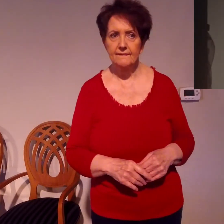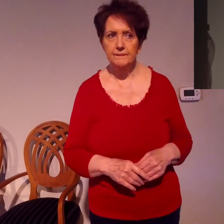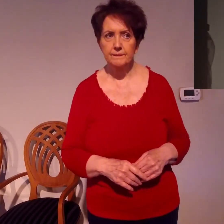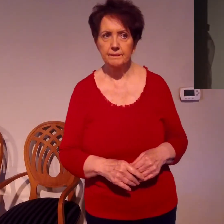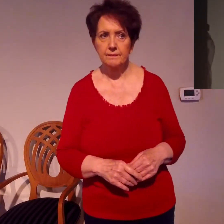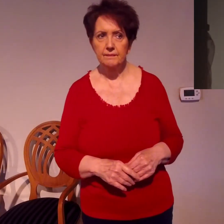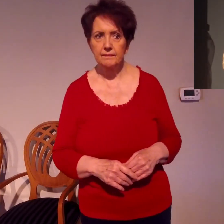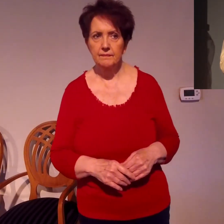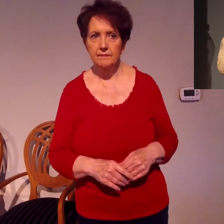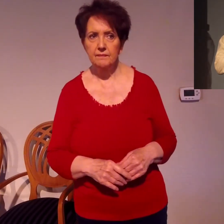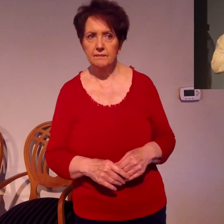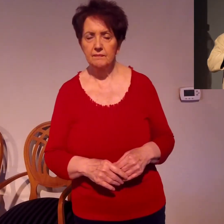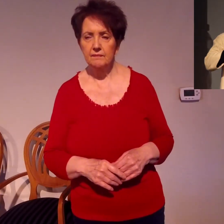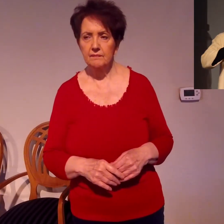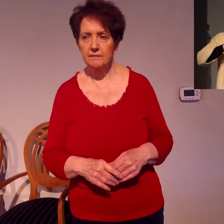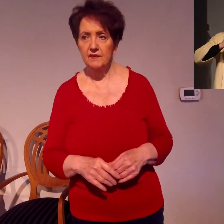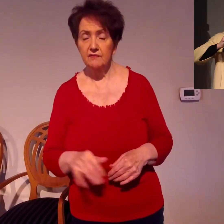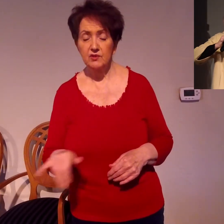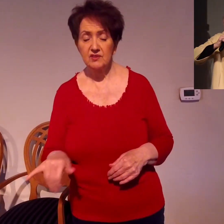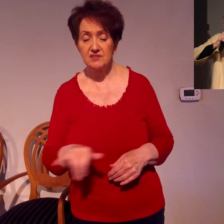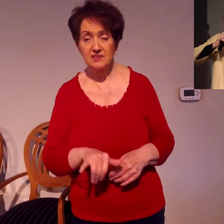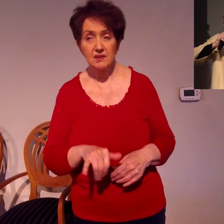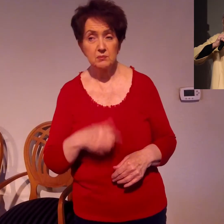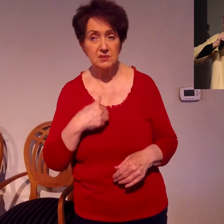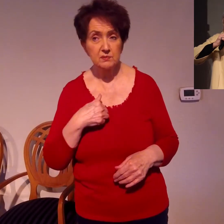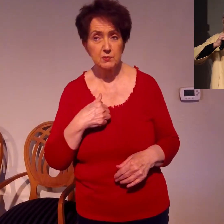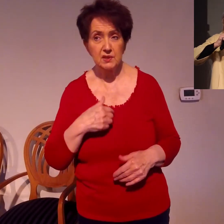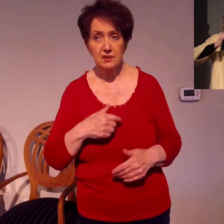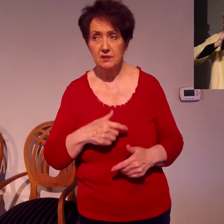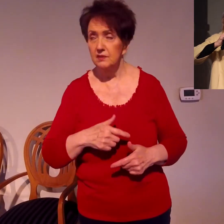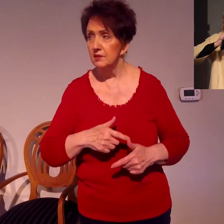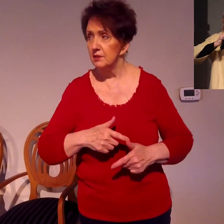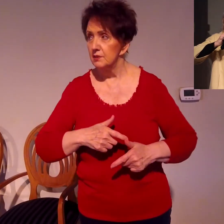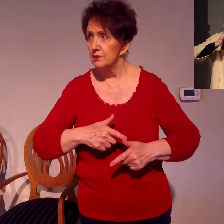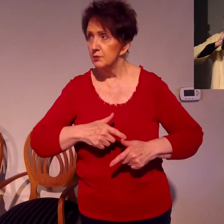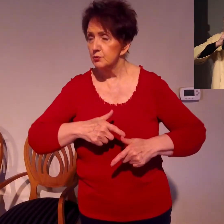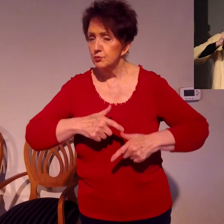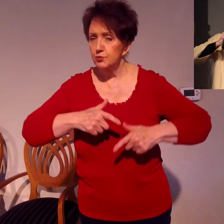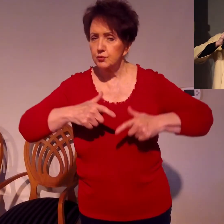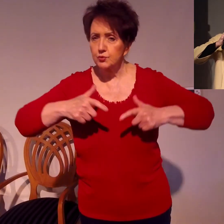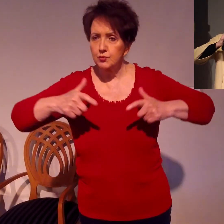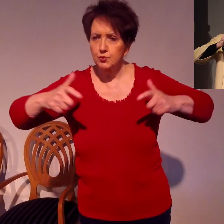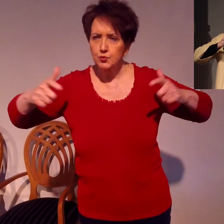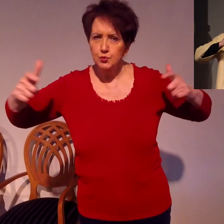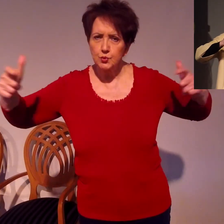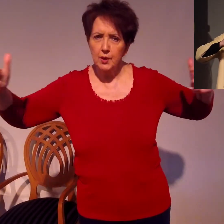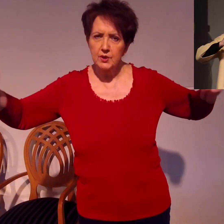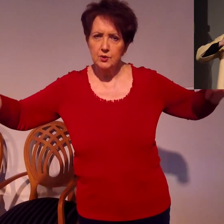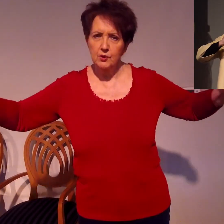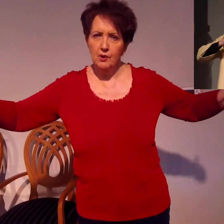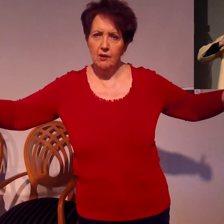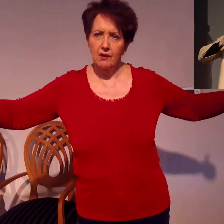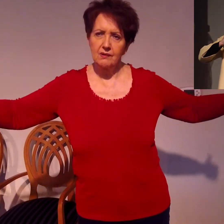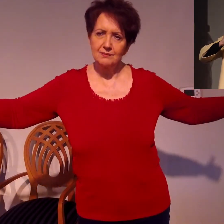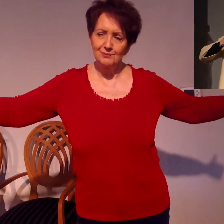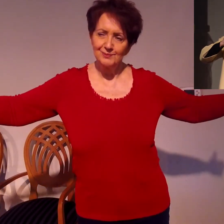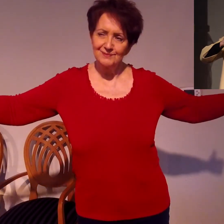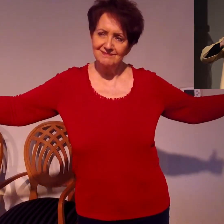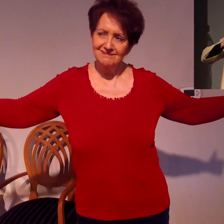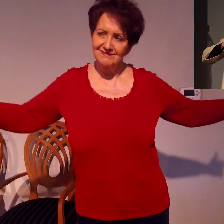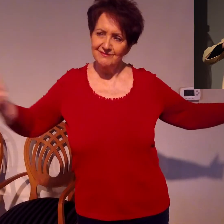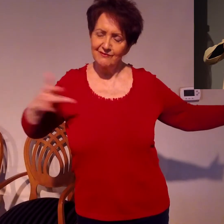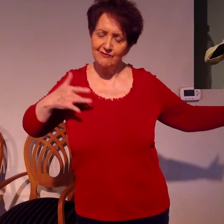If you're kinesthetic like me, stretch your arms. Don't hit your neighbor because you got your eyes closed, but just feel